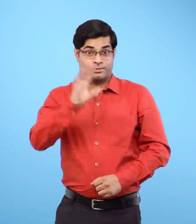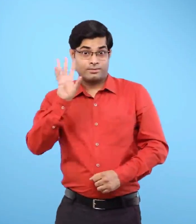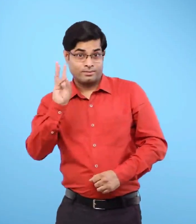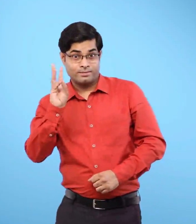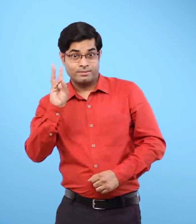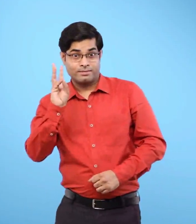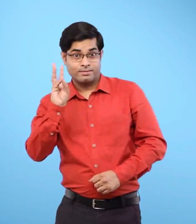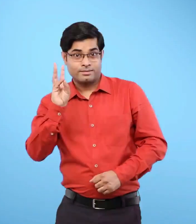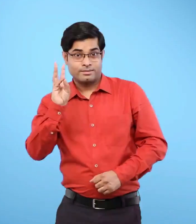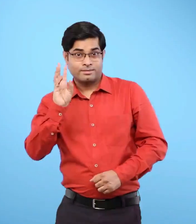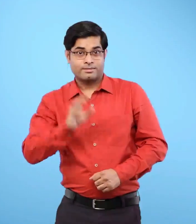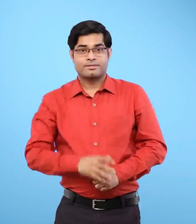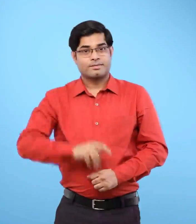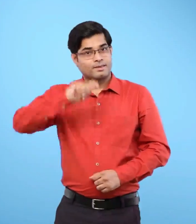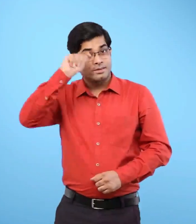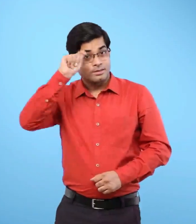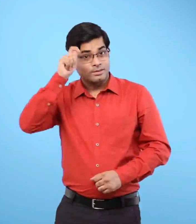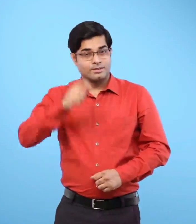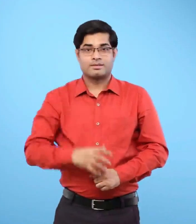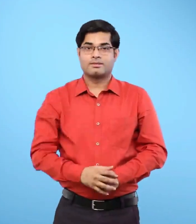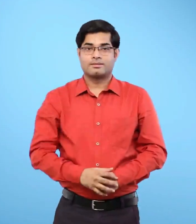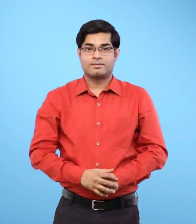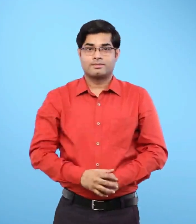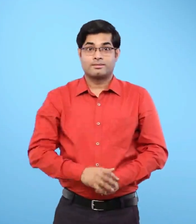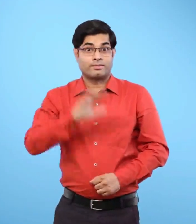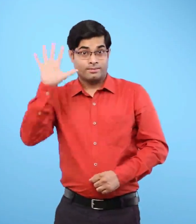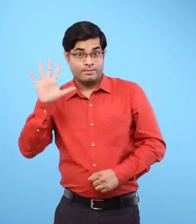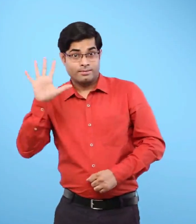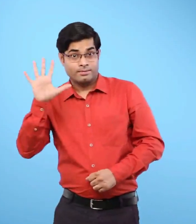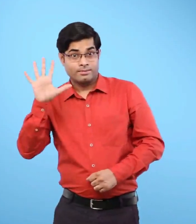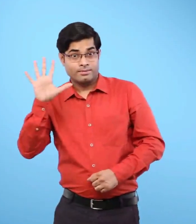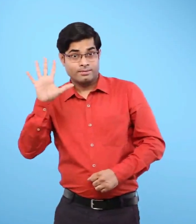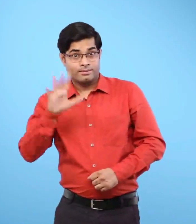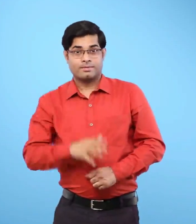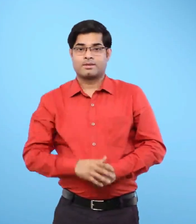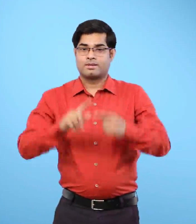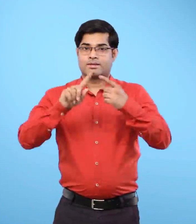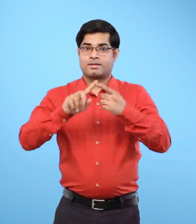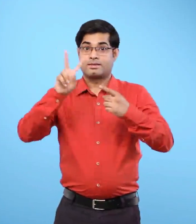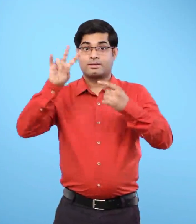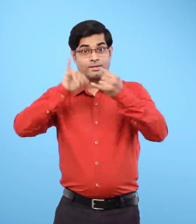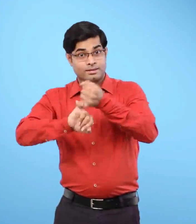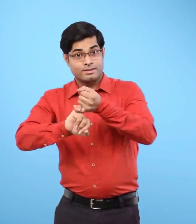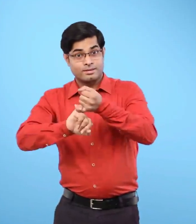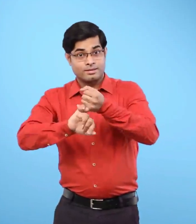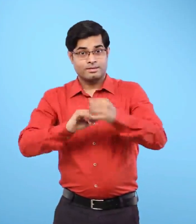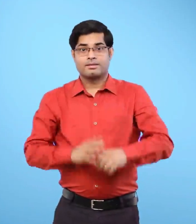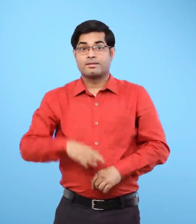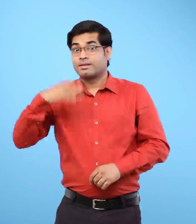Period 4, English. Period 5, EVS. Period